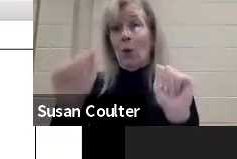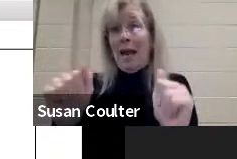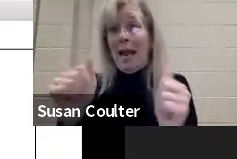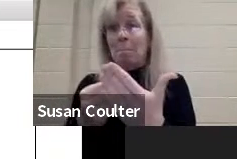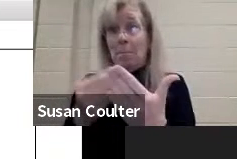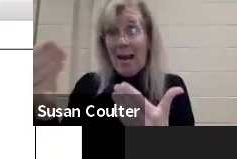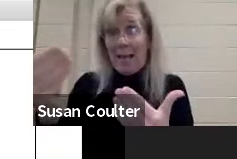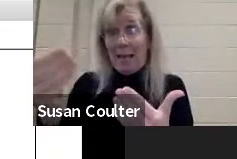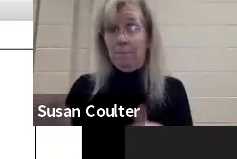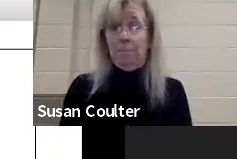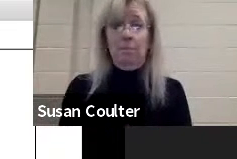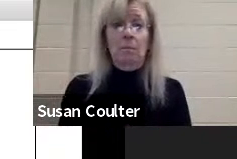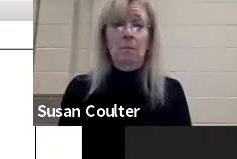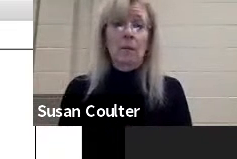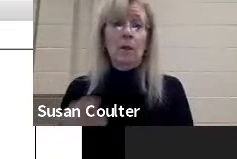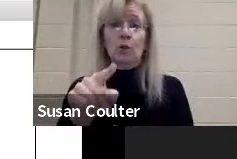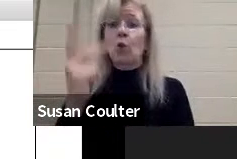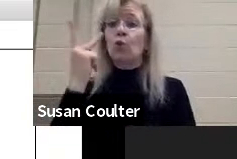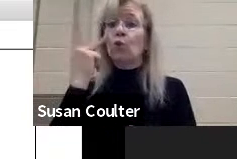things you can buy.